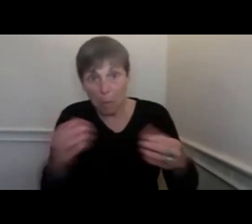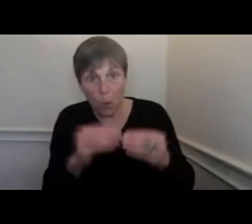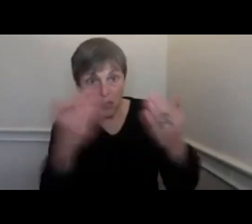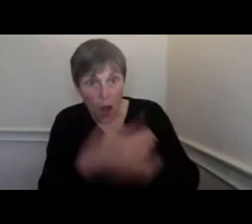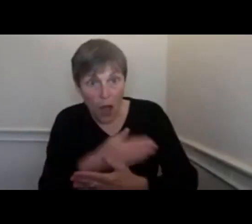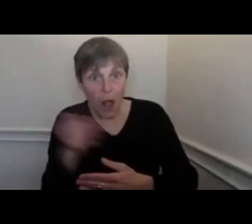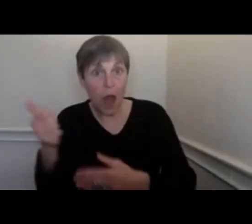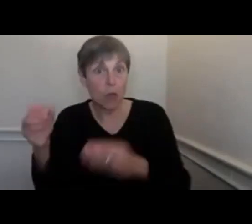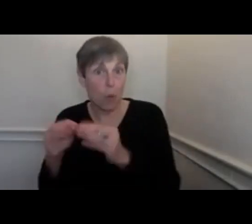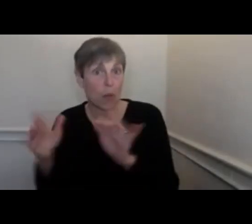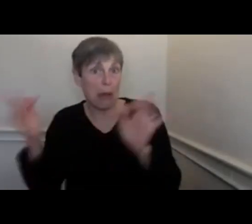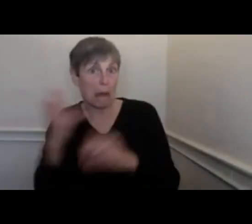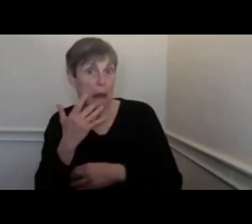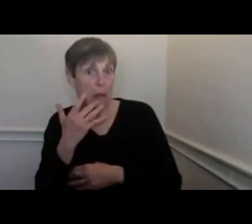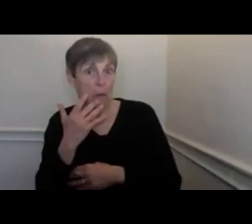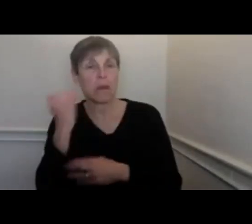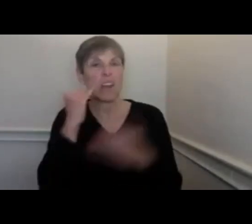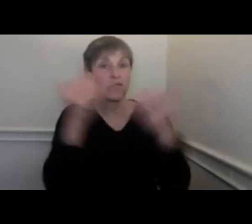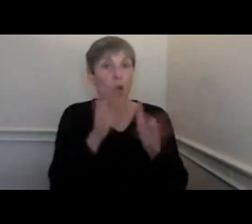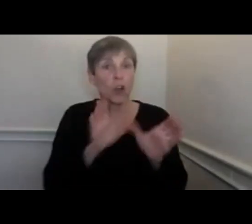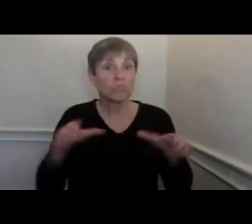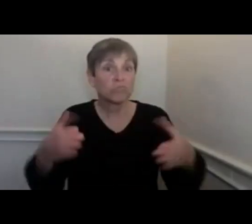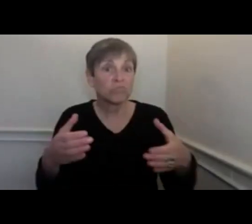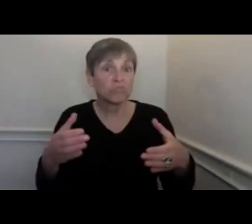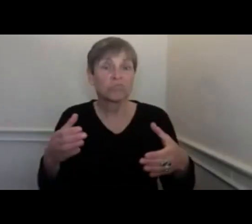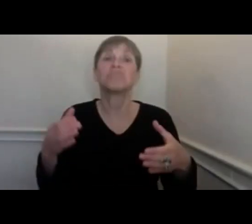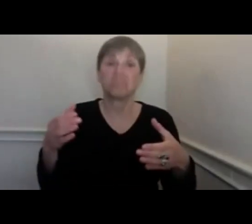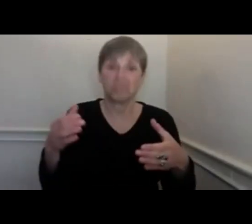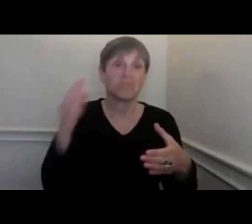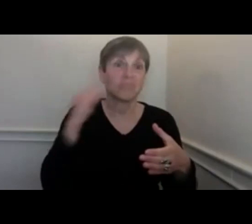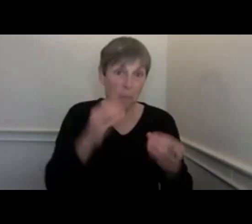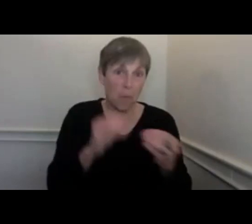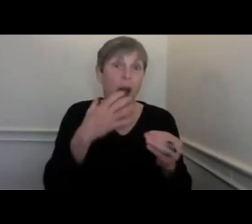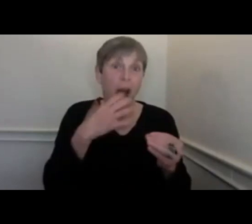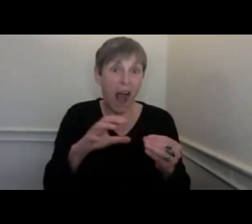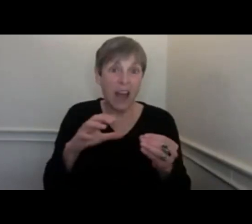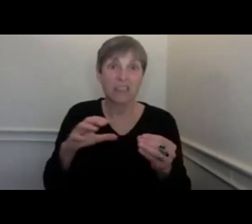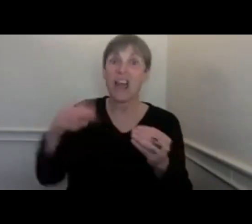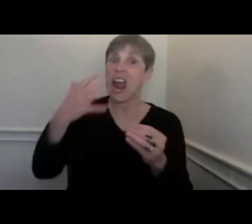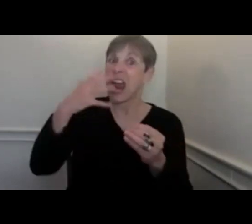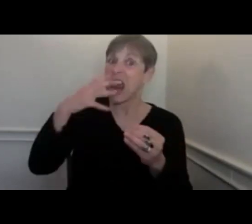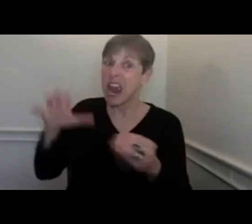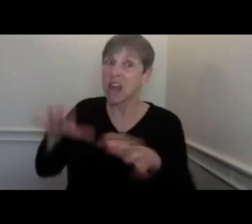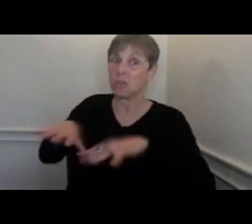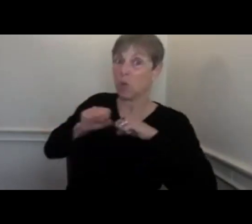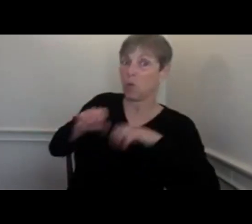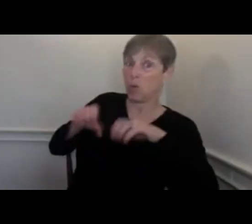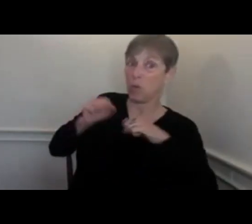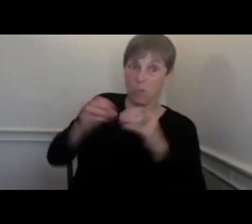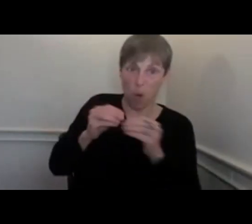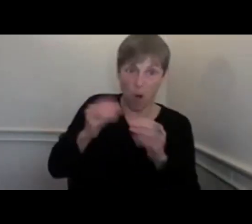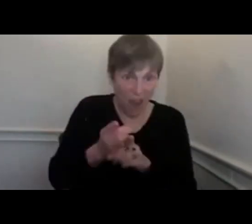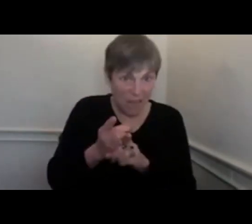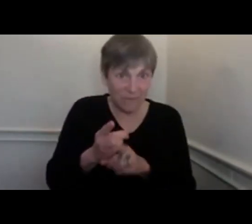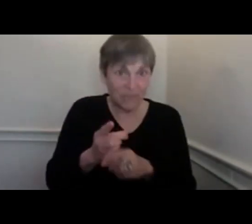be much more hot, have much more thermal mass. And so in the case of zinnias, for example,